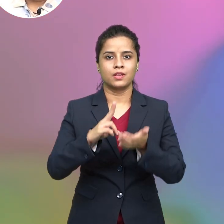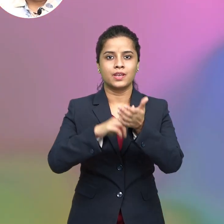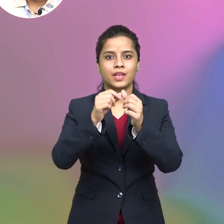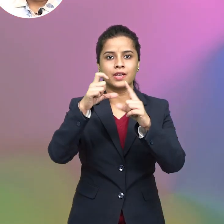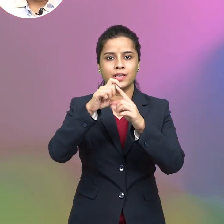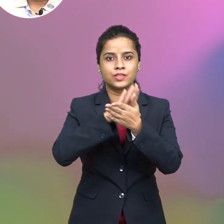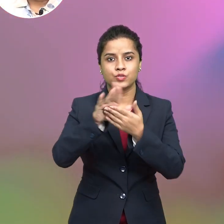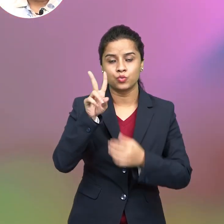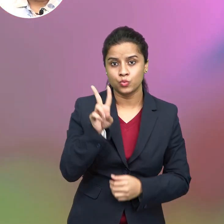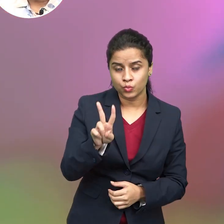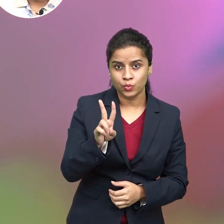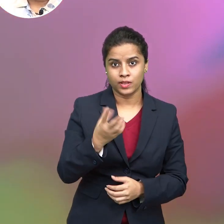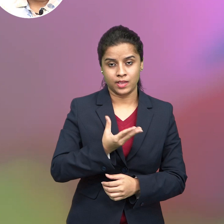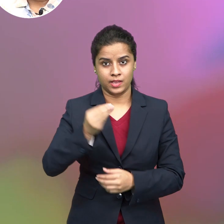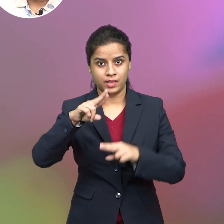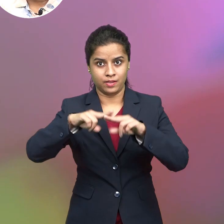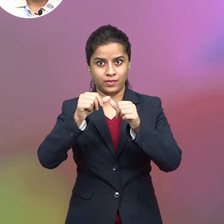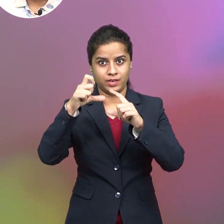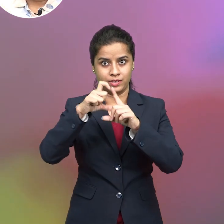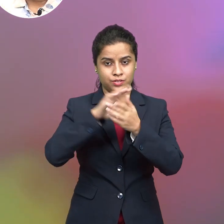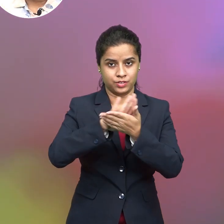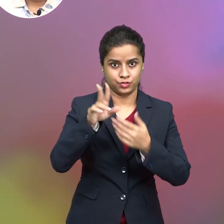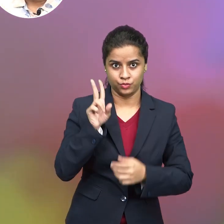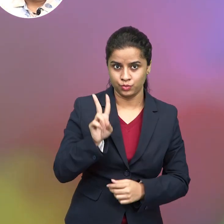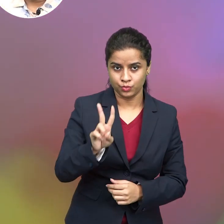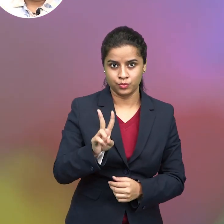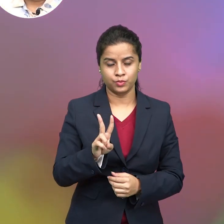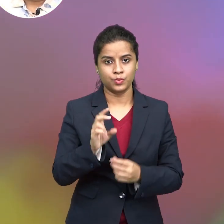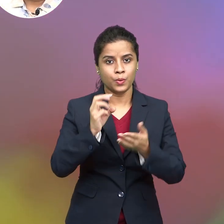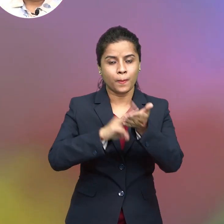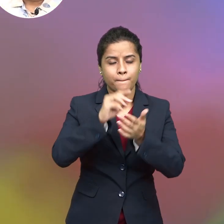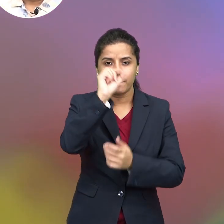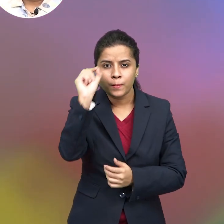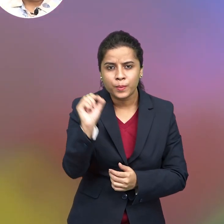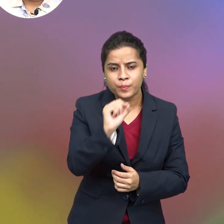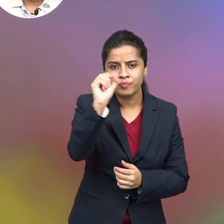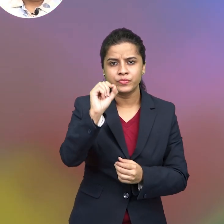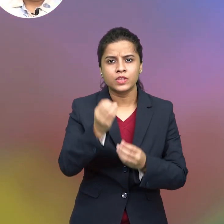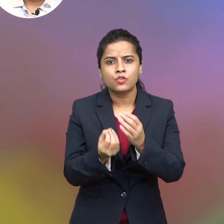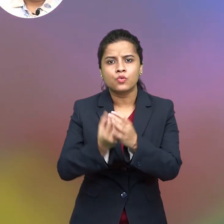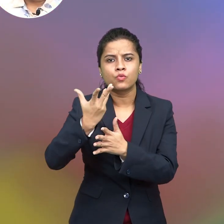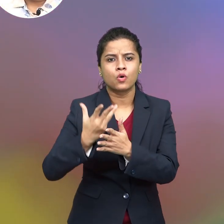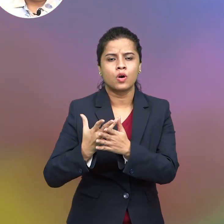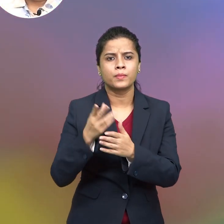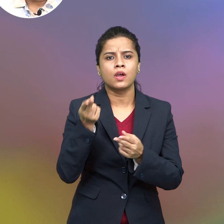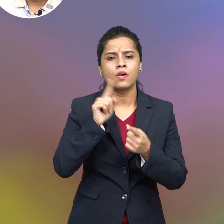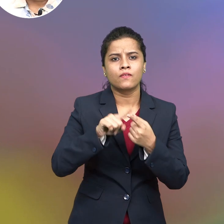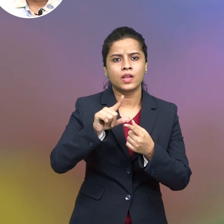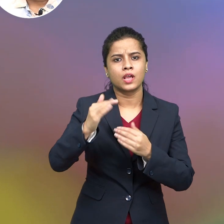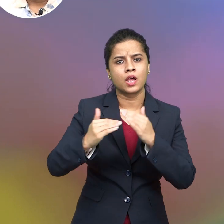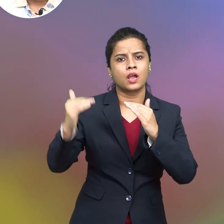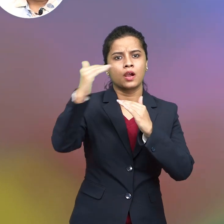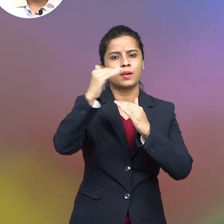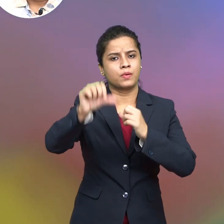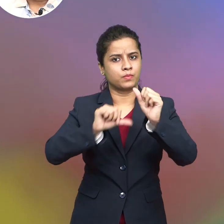The NADH2 and FADH2 molecules formed during the above